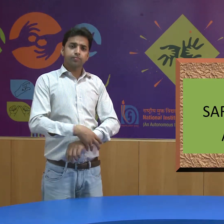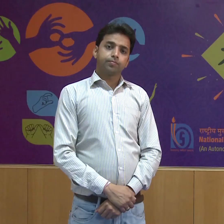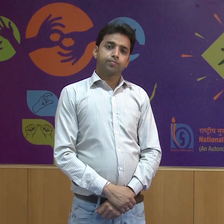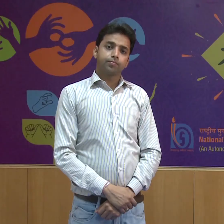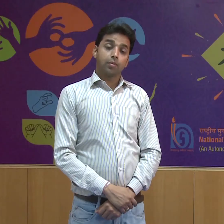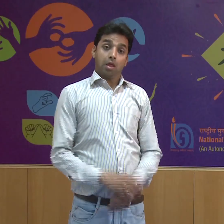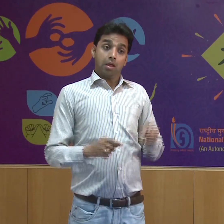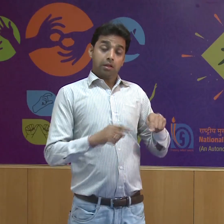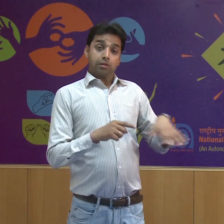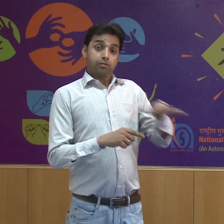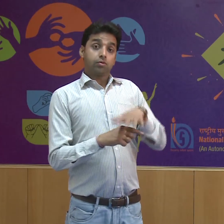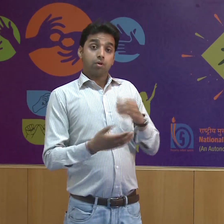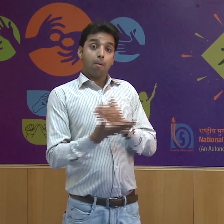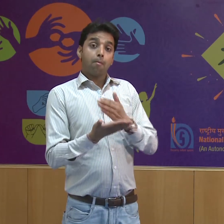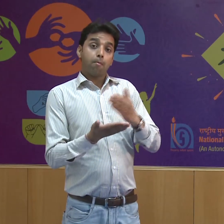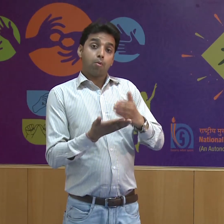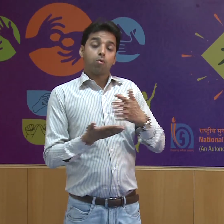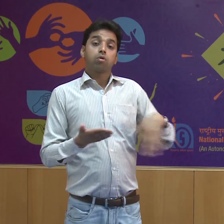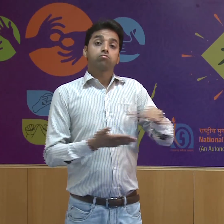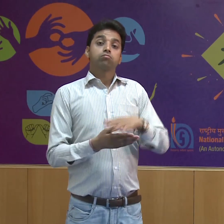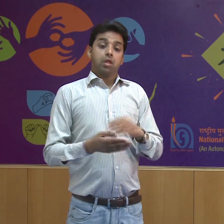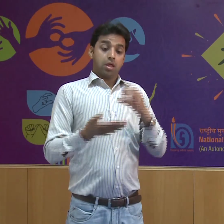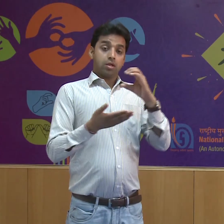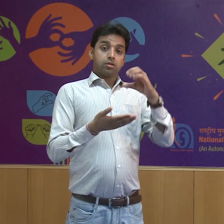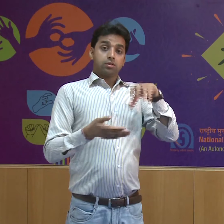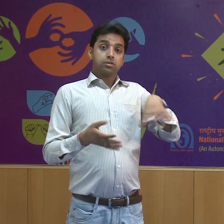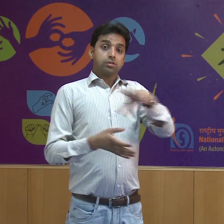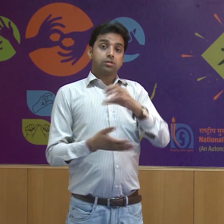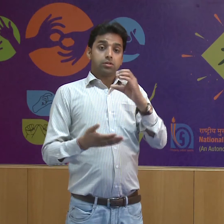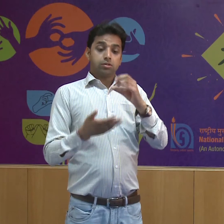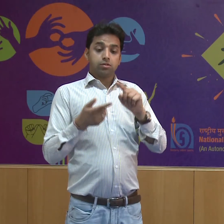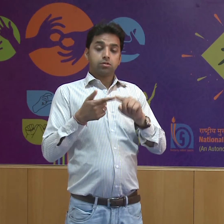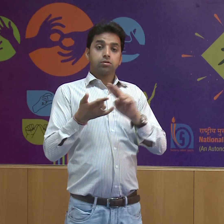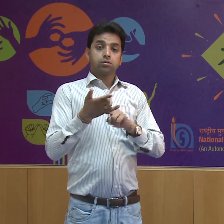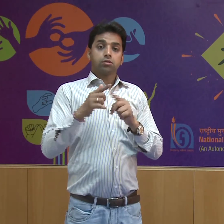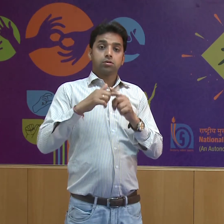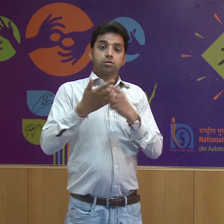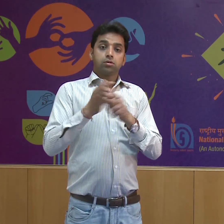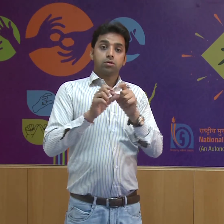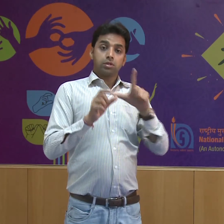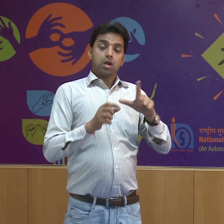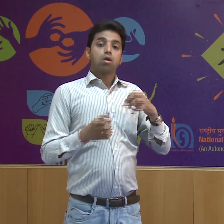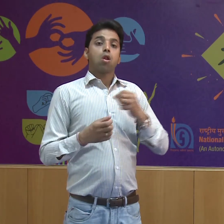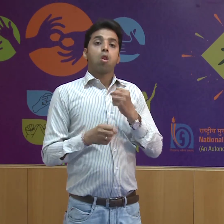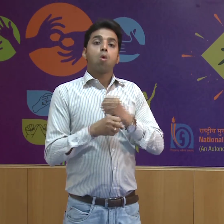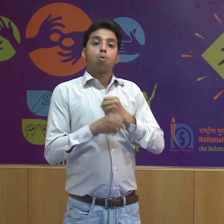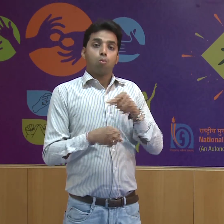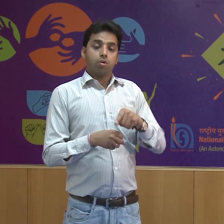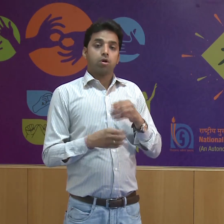This was a program of the central government to universalize education. Example, to